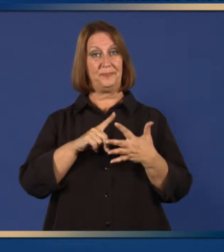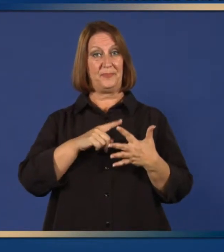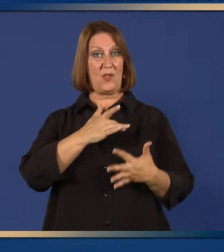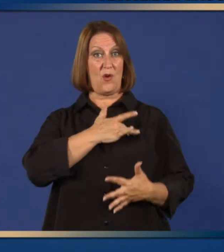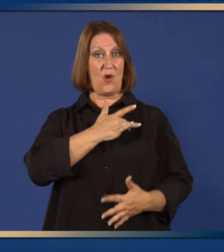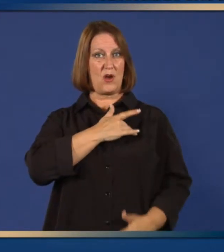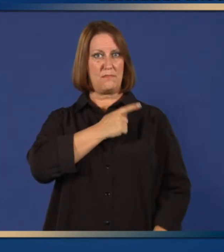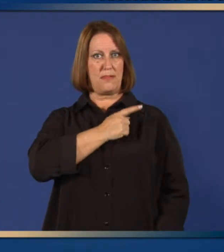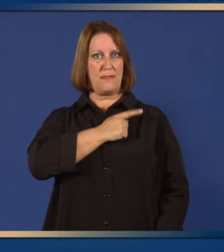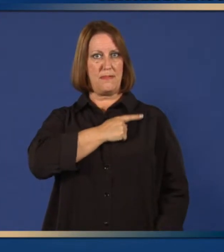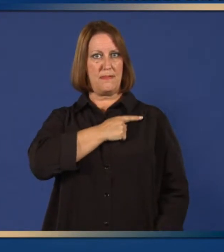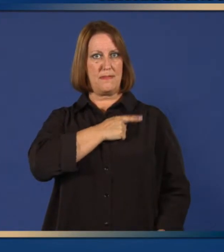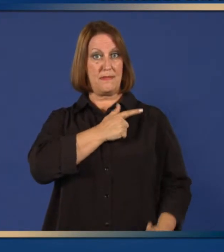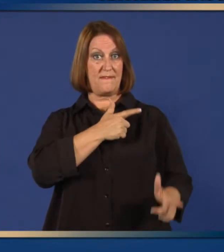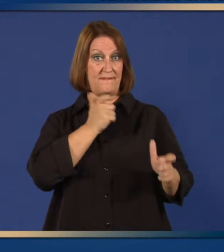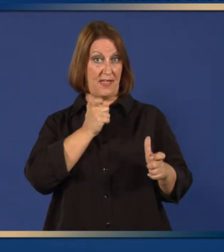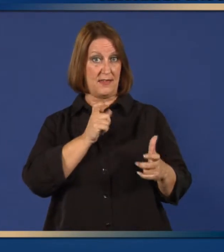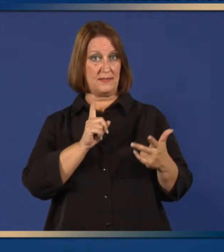hives,